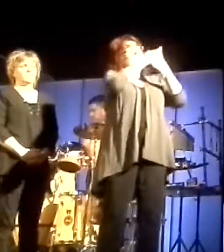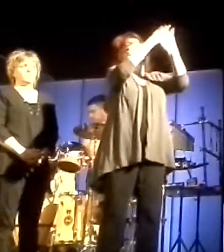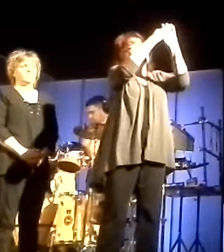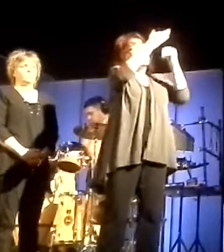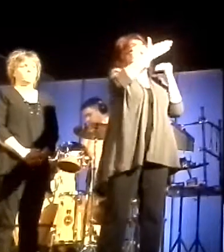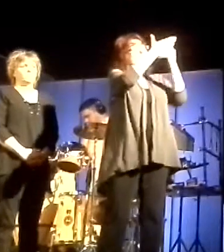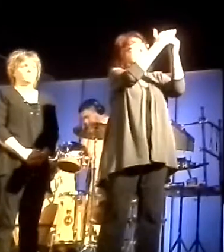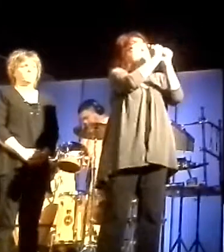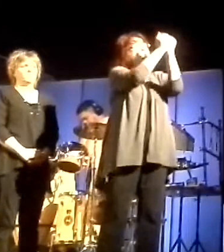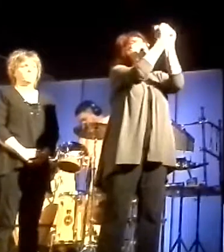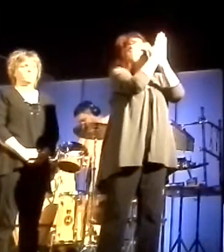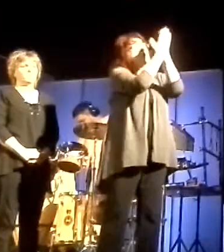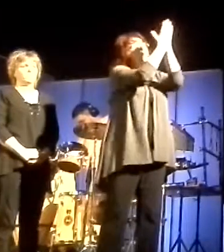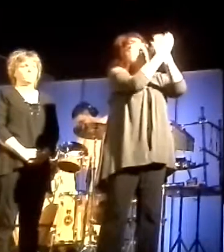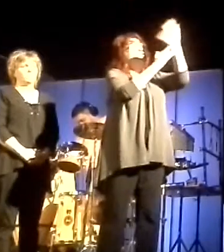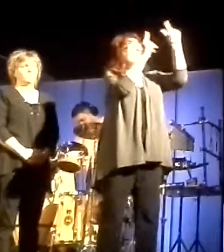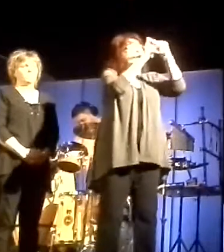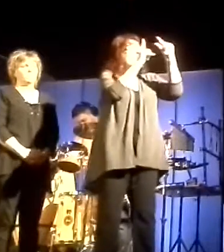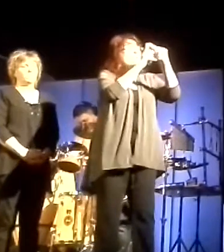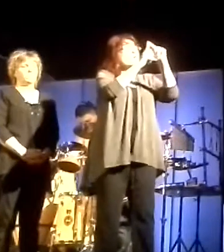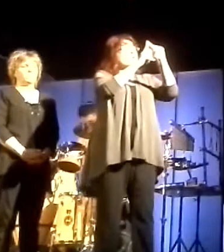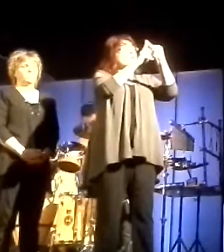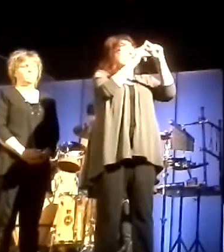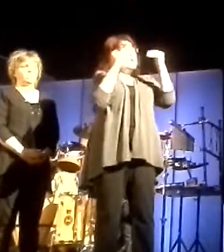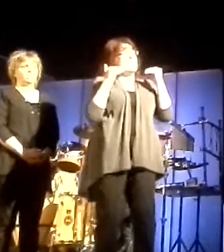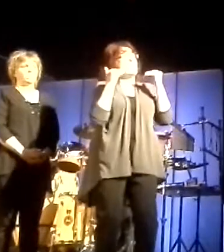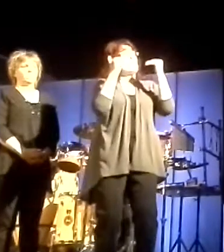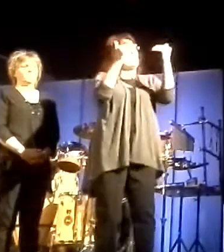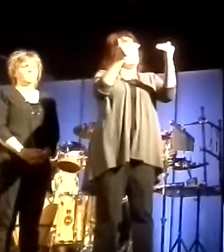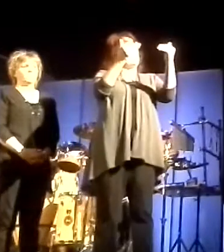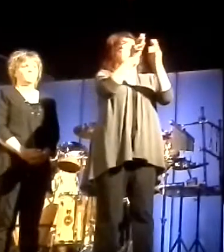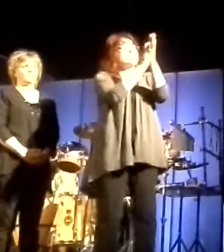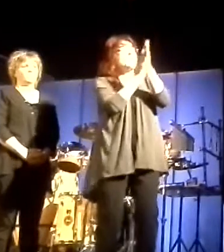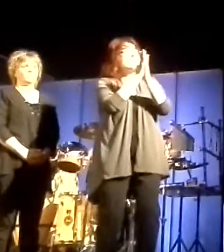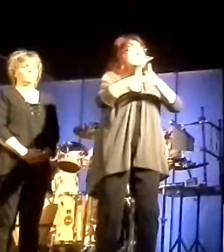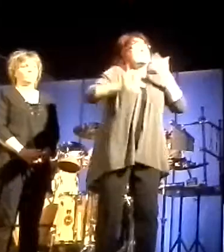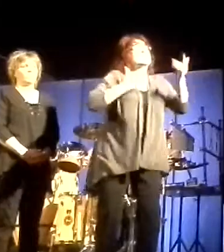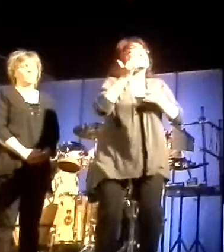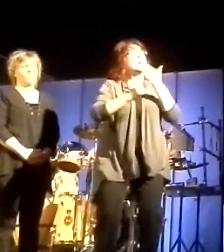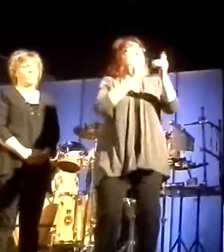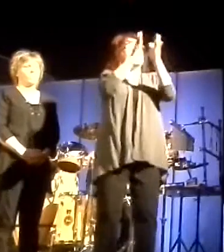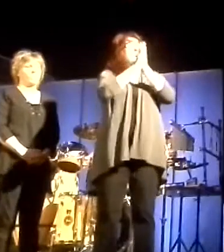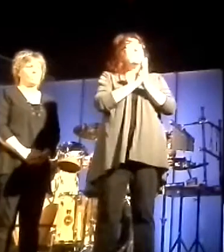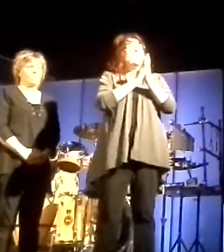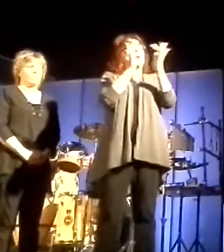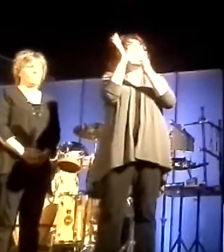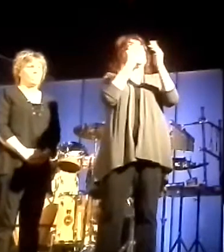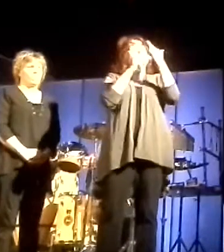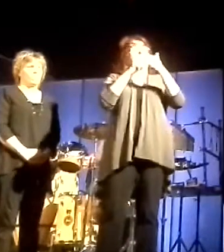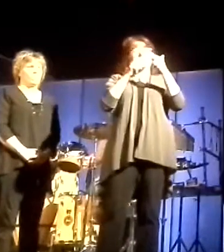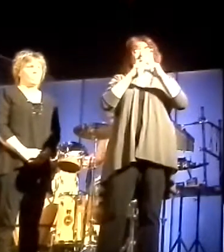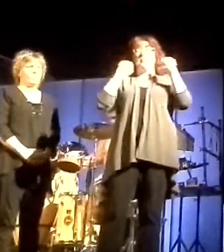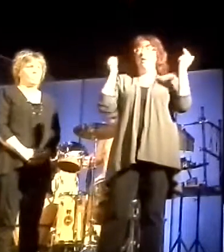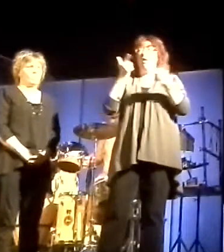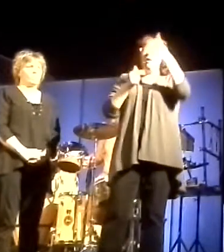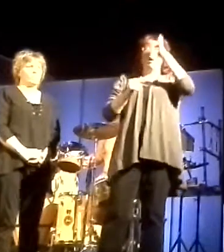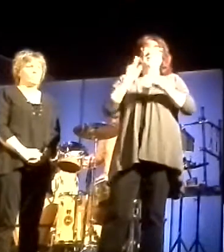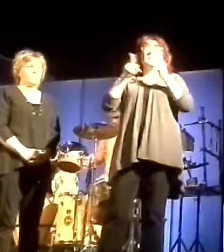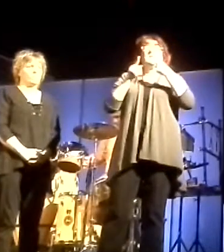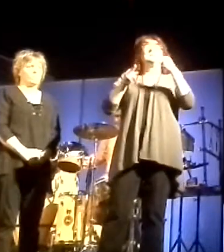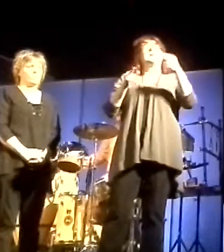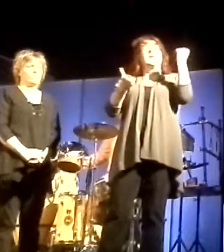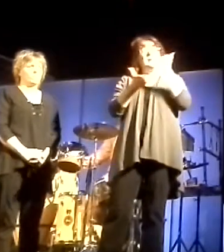draw near to you, and to your word, and go forward with fervor. I pray these things in Jesus' name. And all God's people